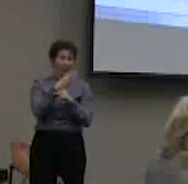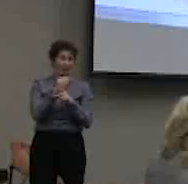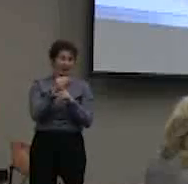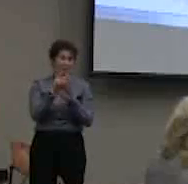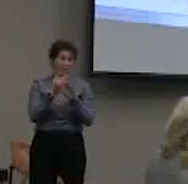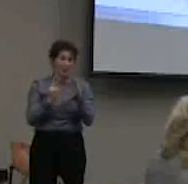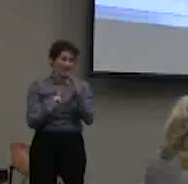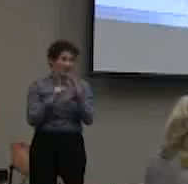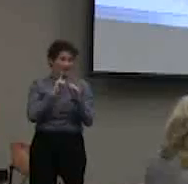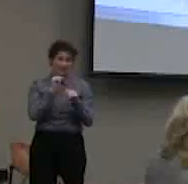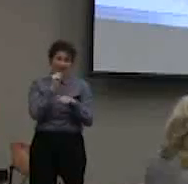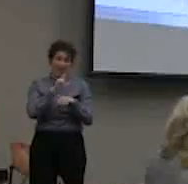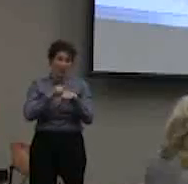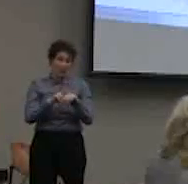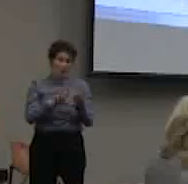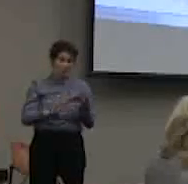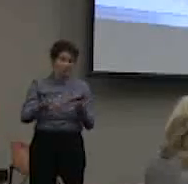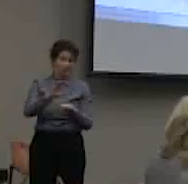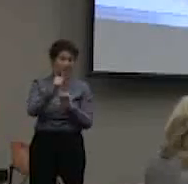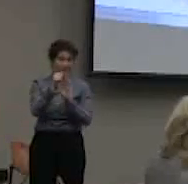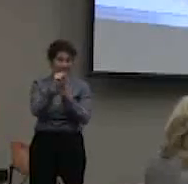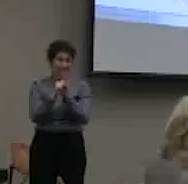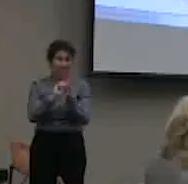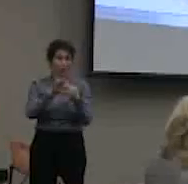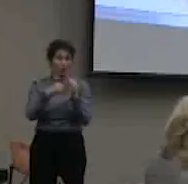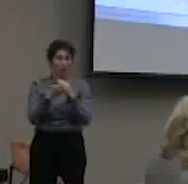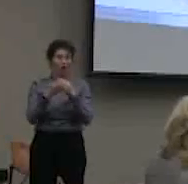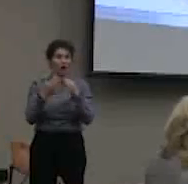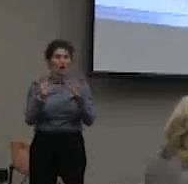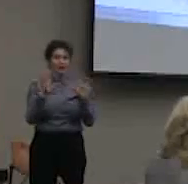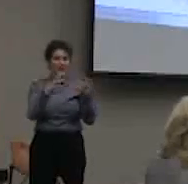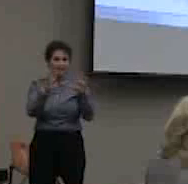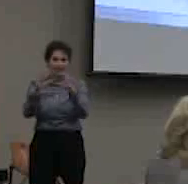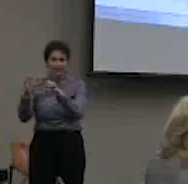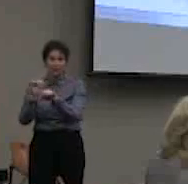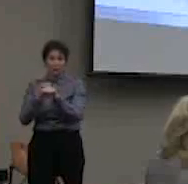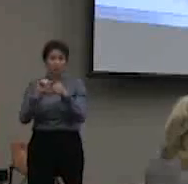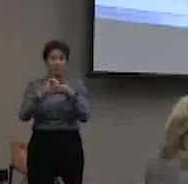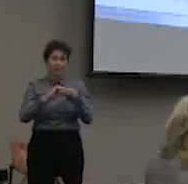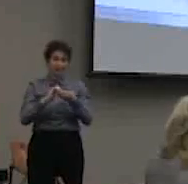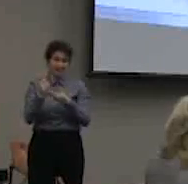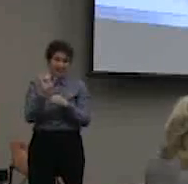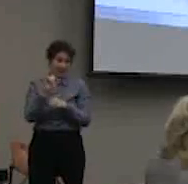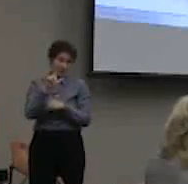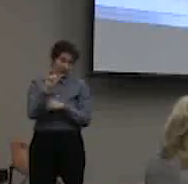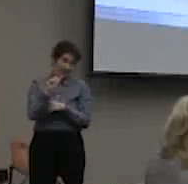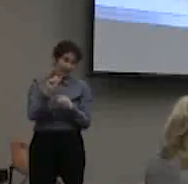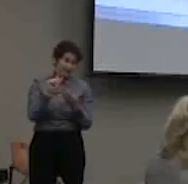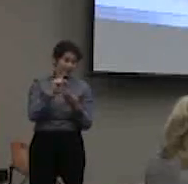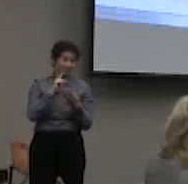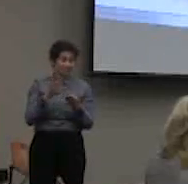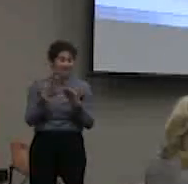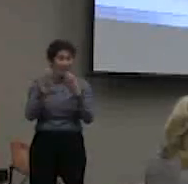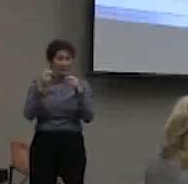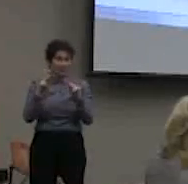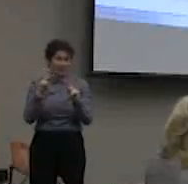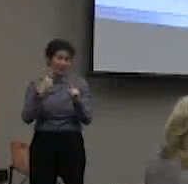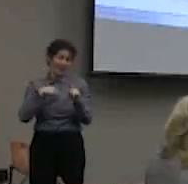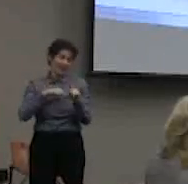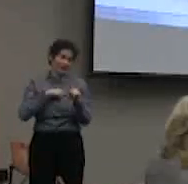in most states that those entities work together in the collaborative way that they do in Louisiana, which presents an opportunity for us